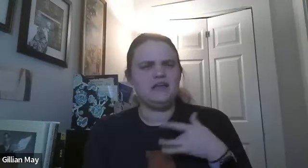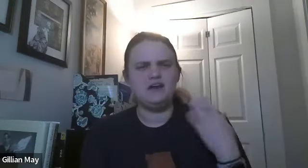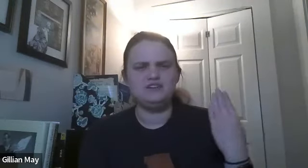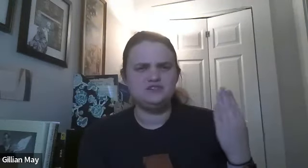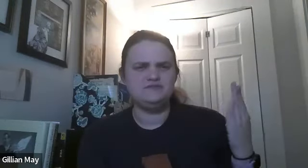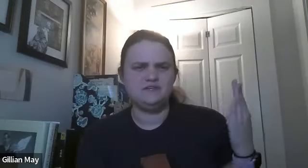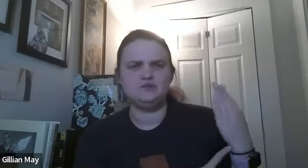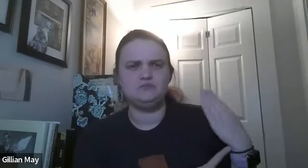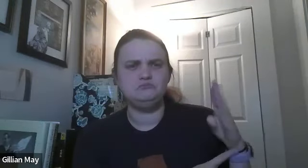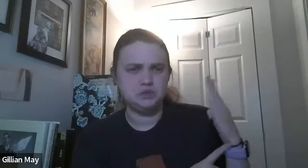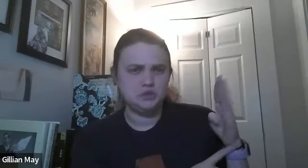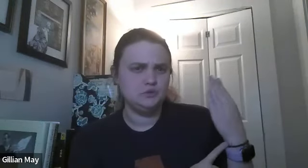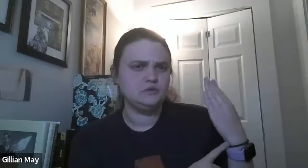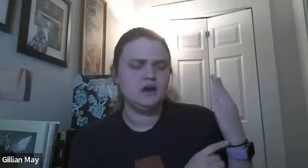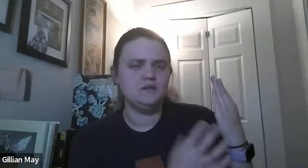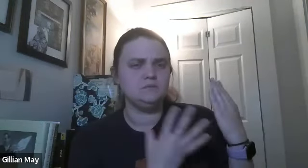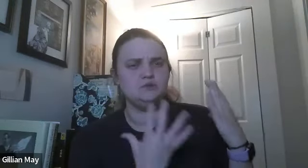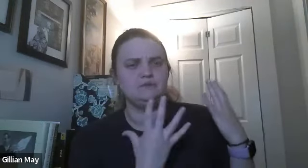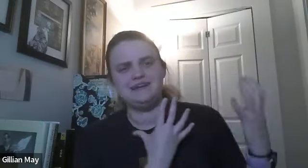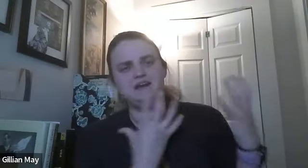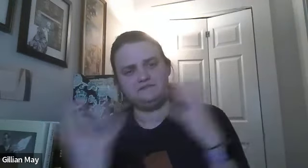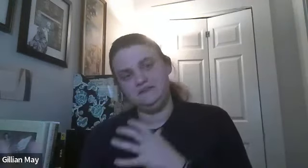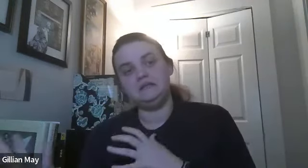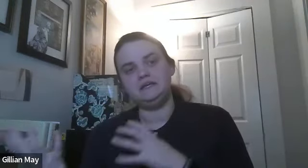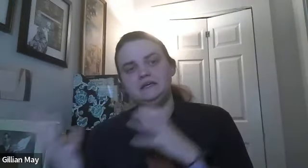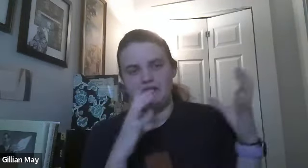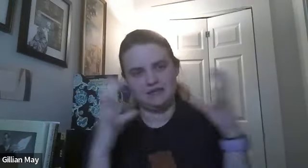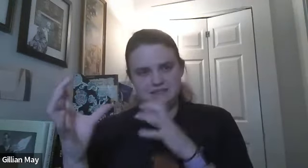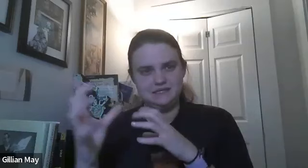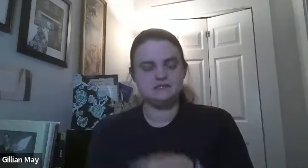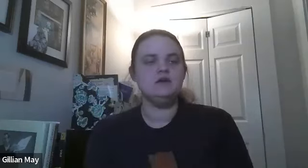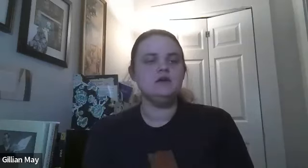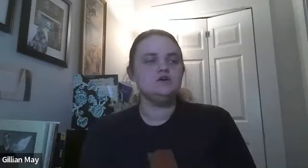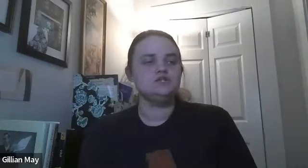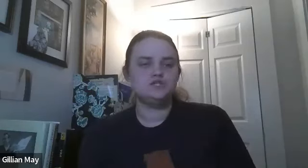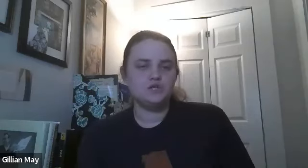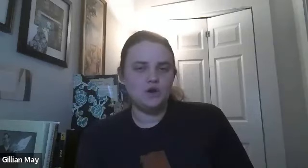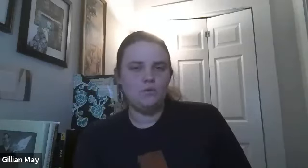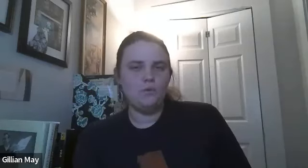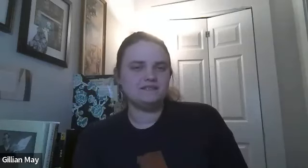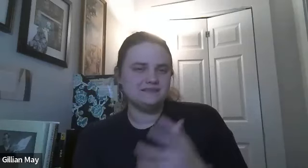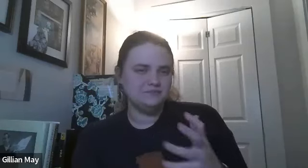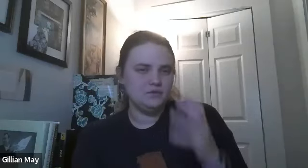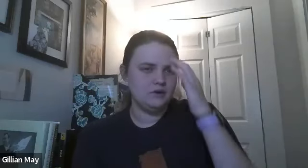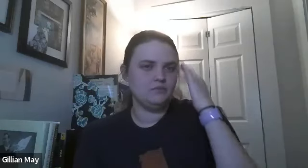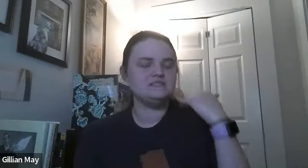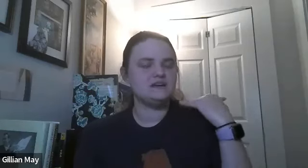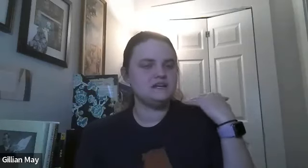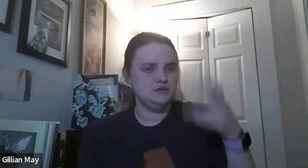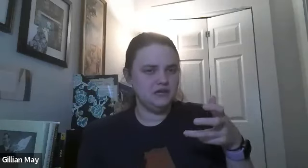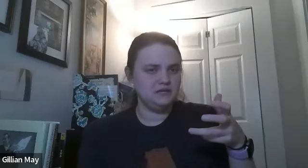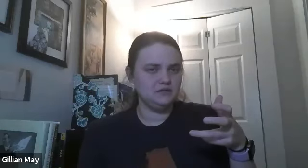how could you feel blue? The color blue is not a feeling in that sense. So what sign you can